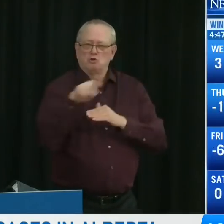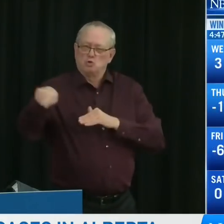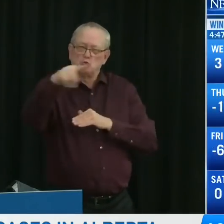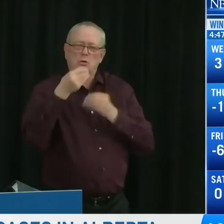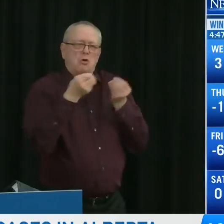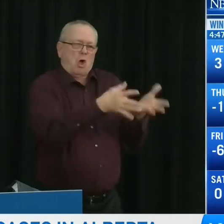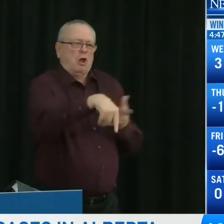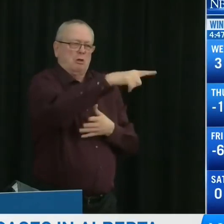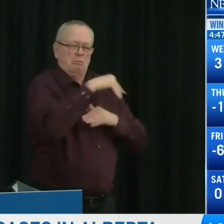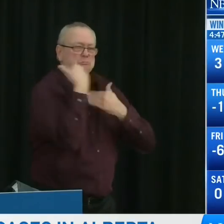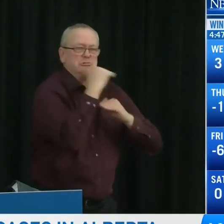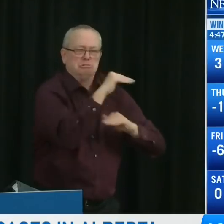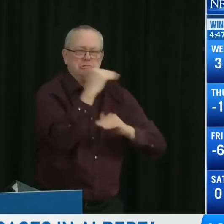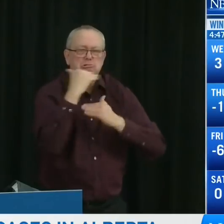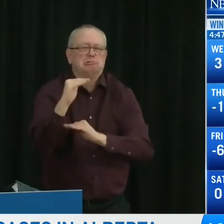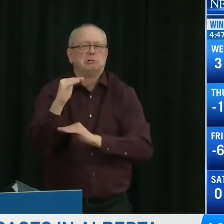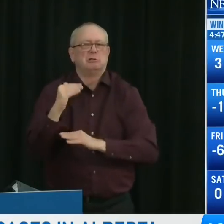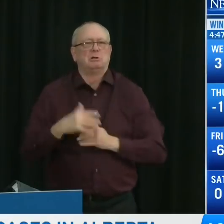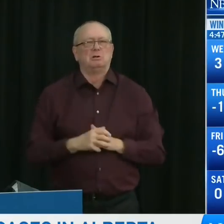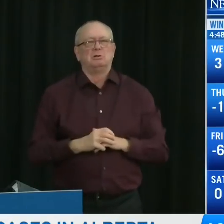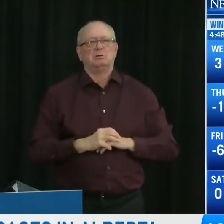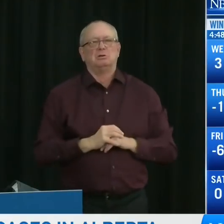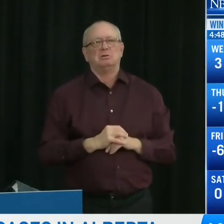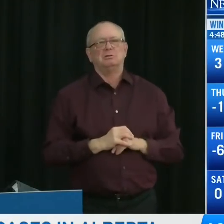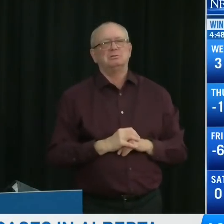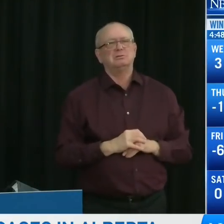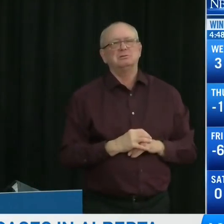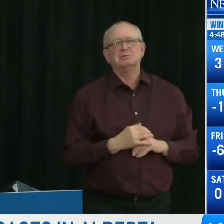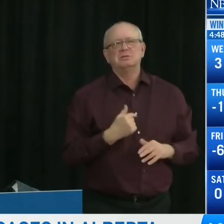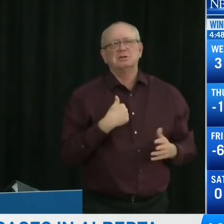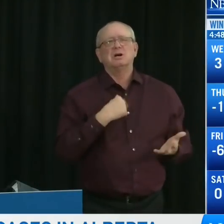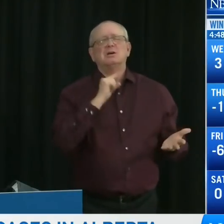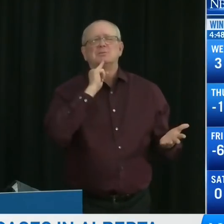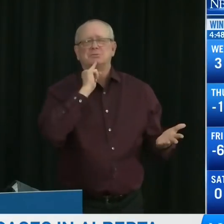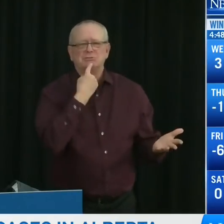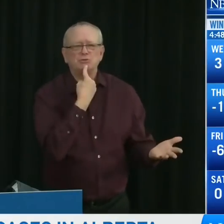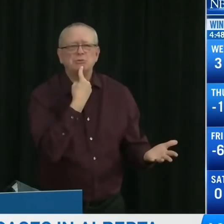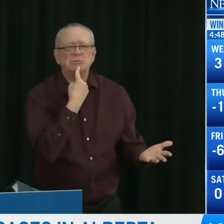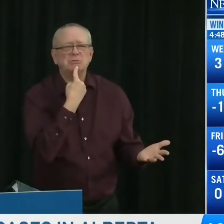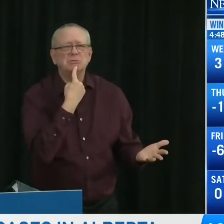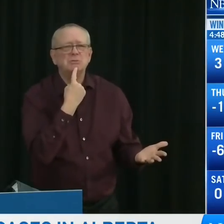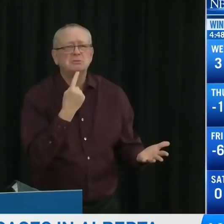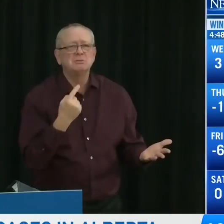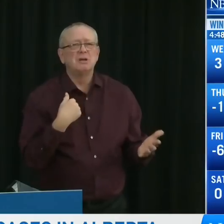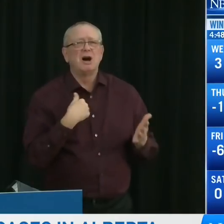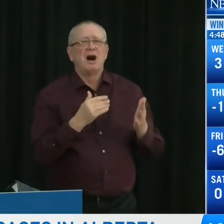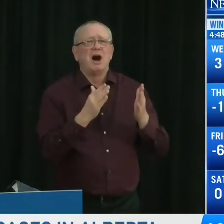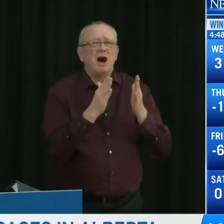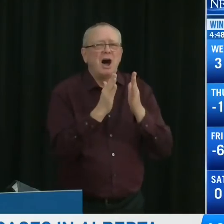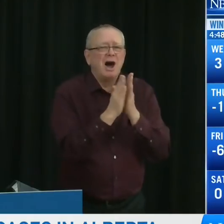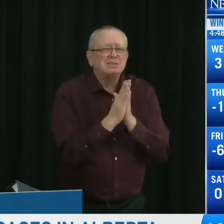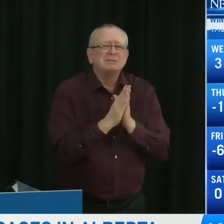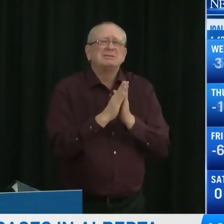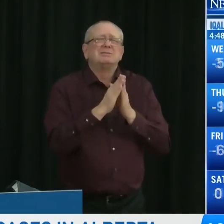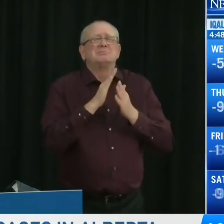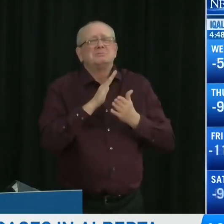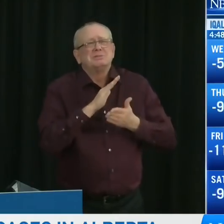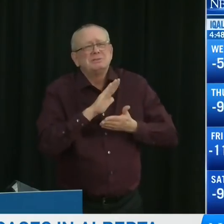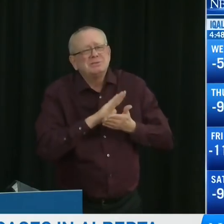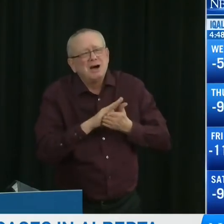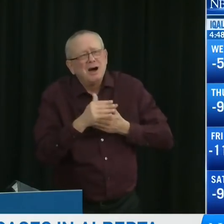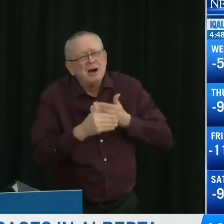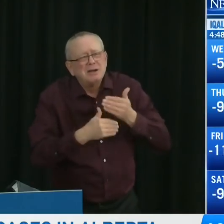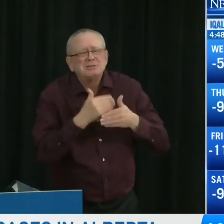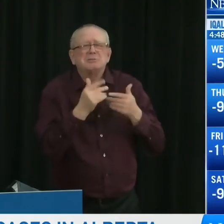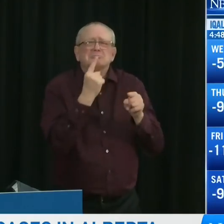firmness. The need to control our spread and protect our health system is why I ask everyone, anywhere in the